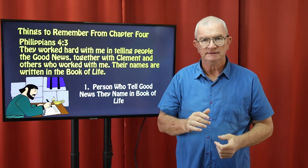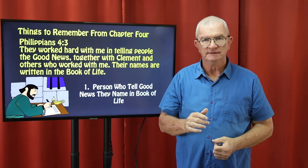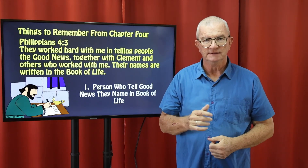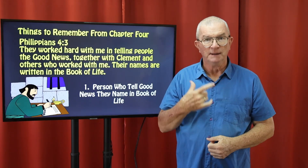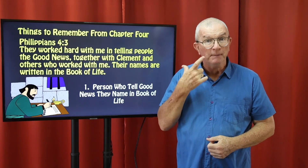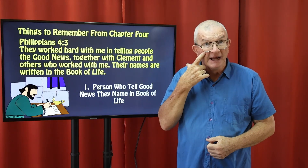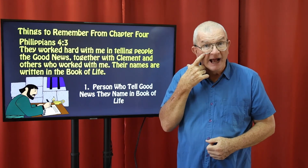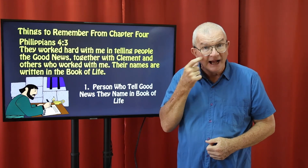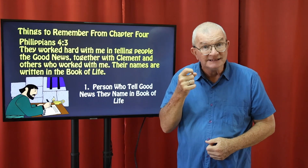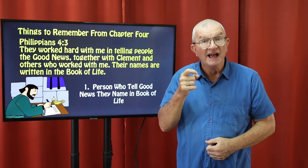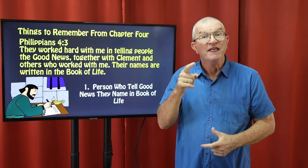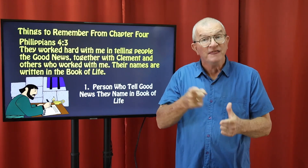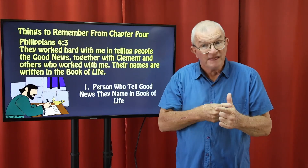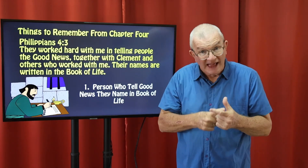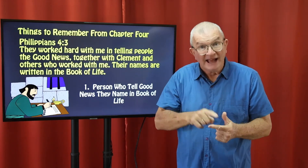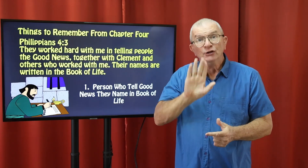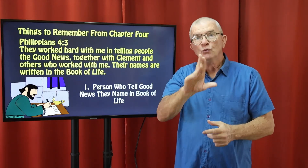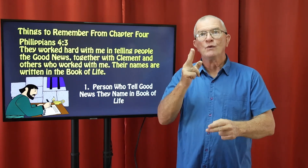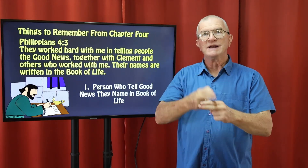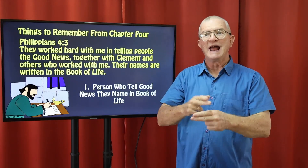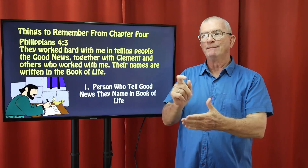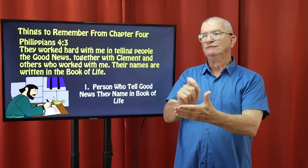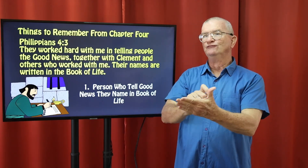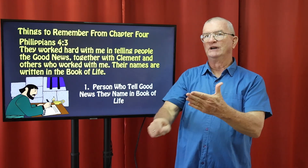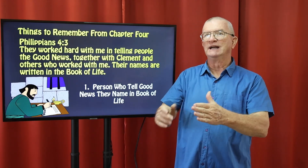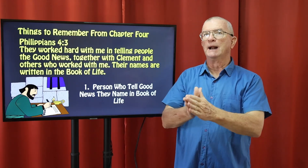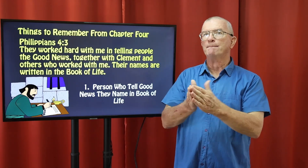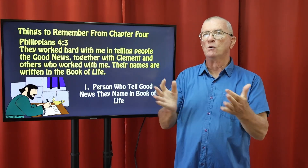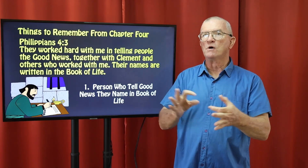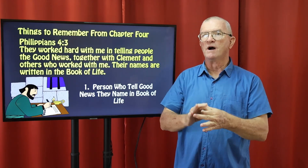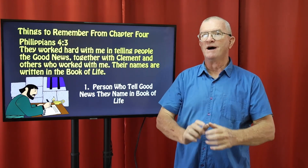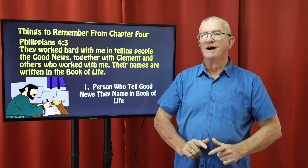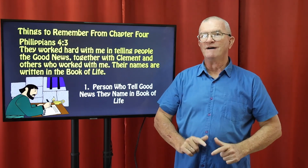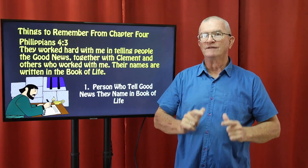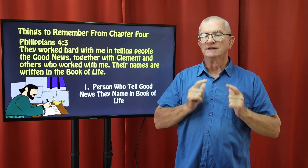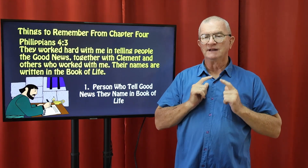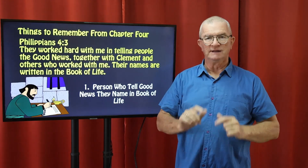You must believe, because then your name will be written in the book of life.